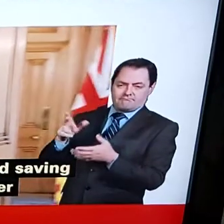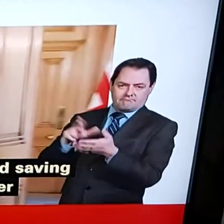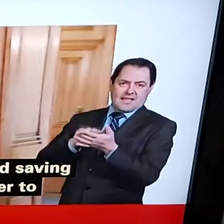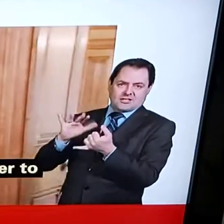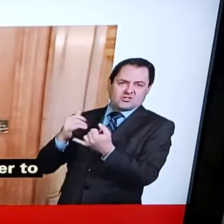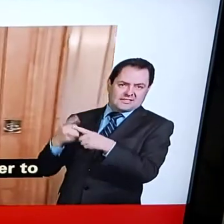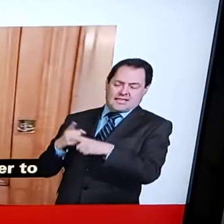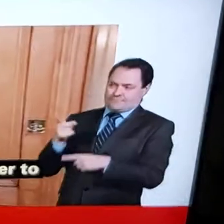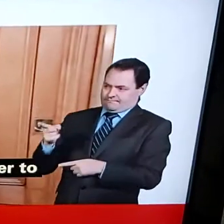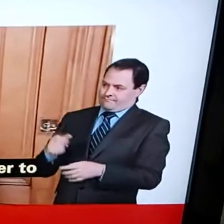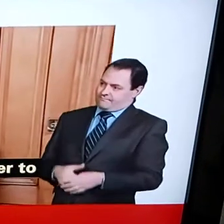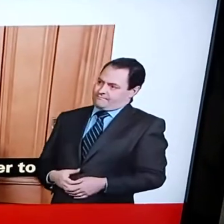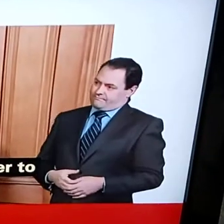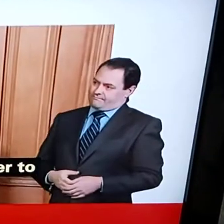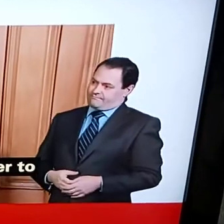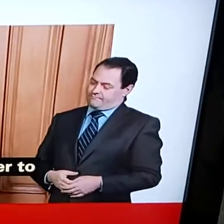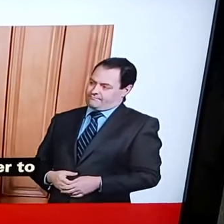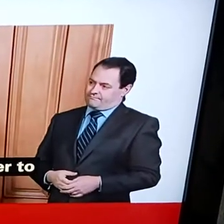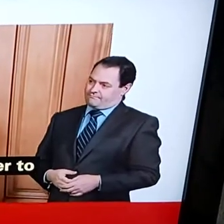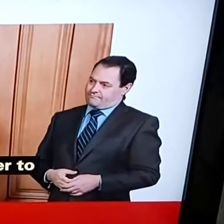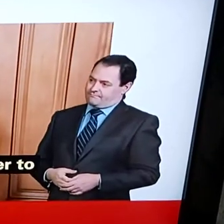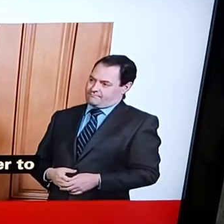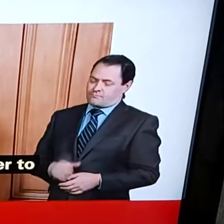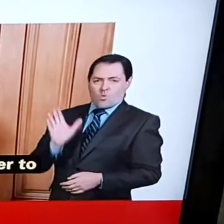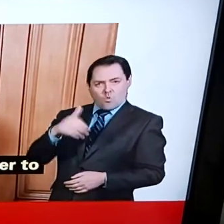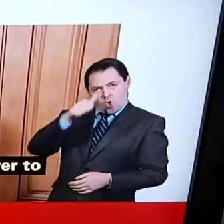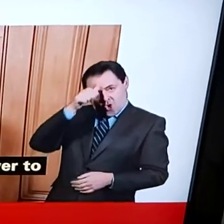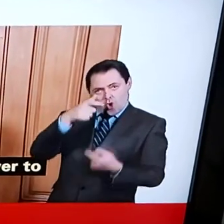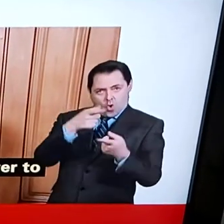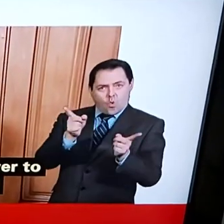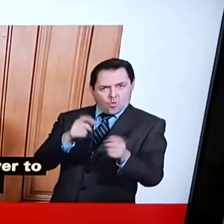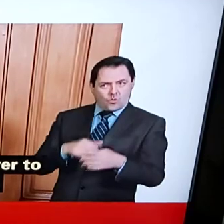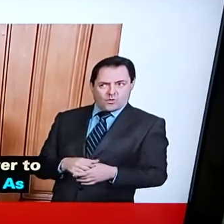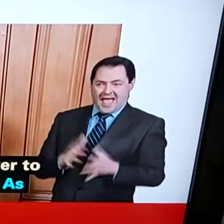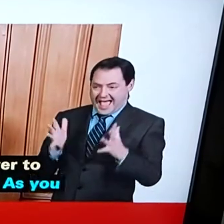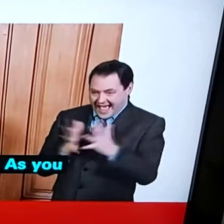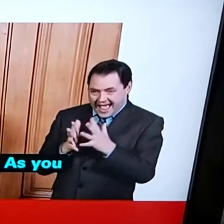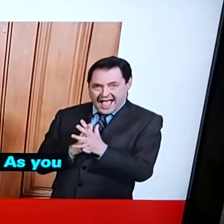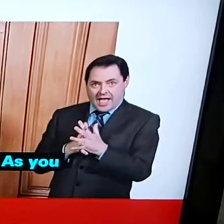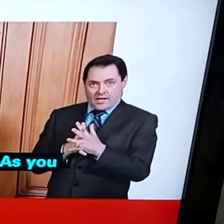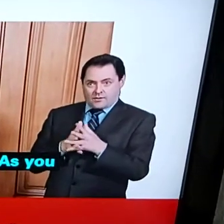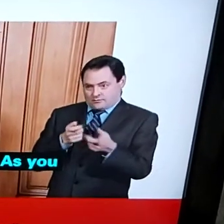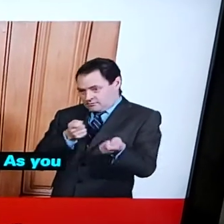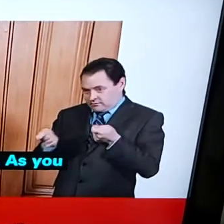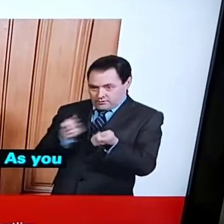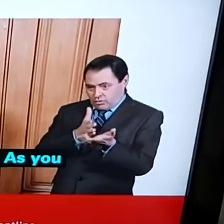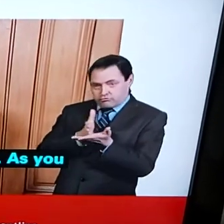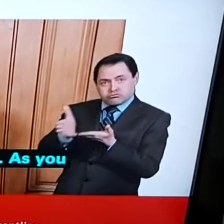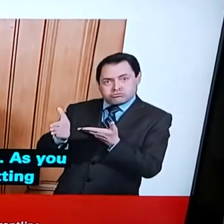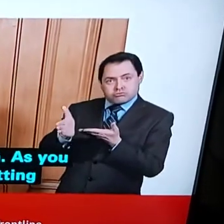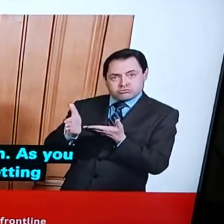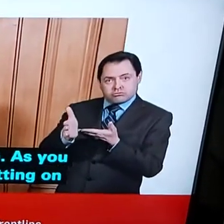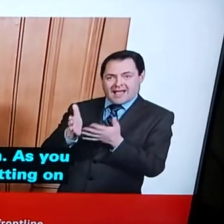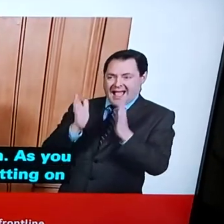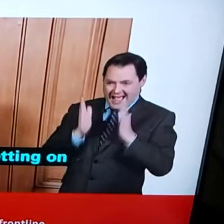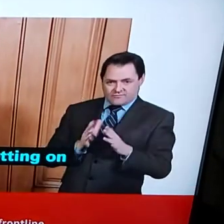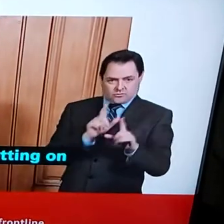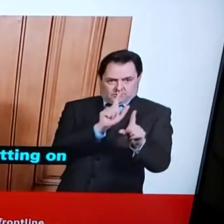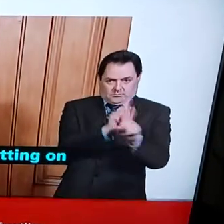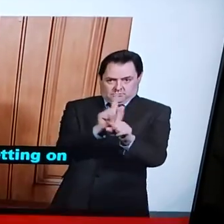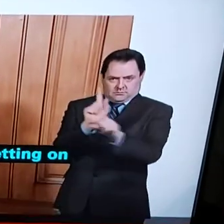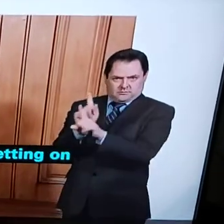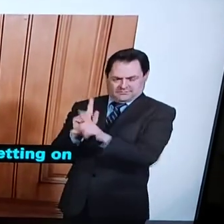Well, as you all now know, the key to getting on top, to beating this virus, is to reduce contact with each